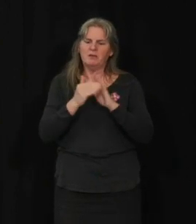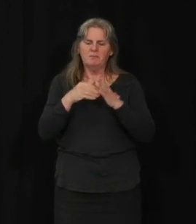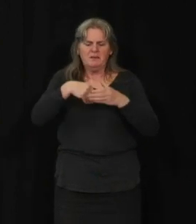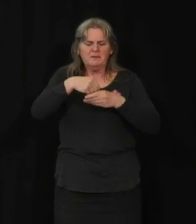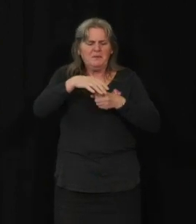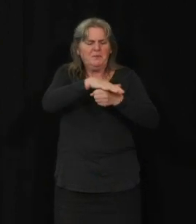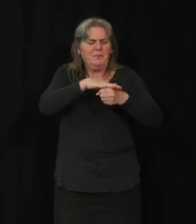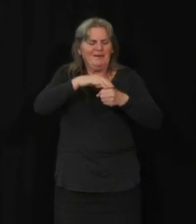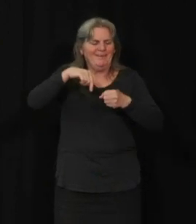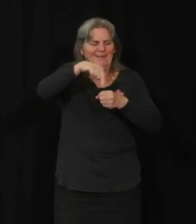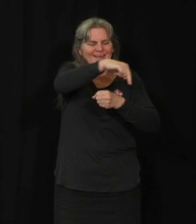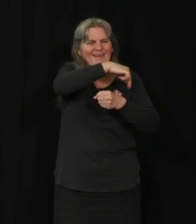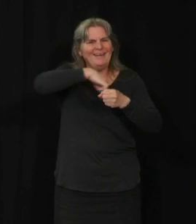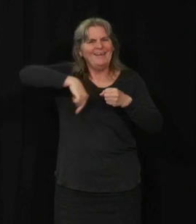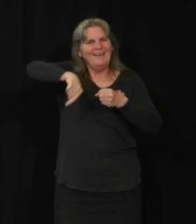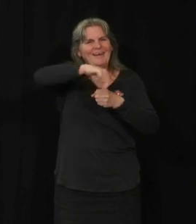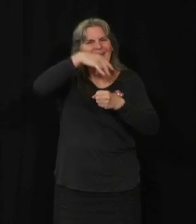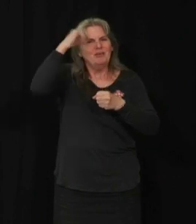our jurisdictional